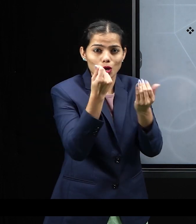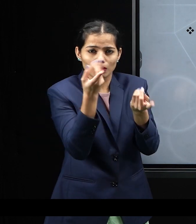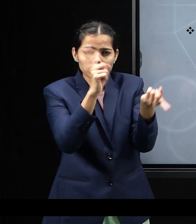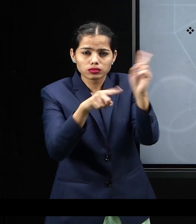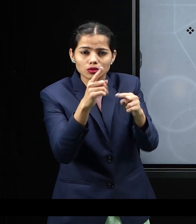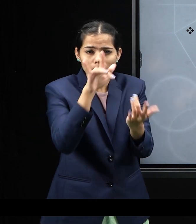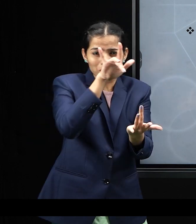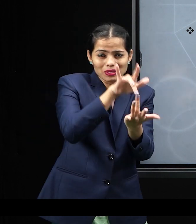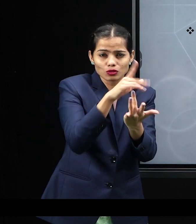rational numbers.